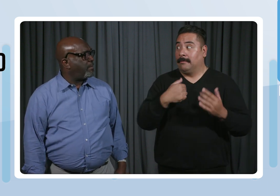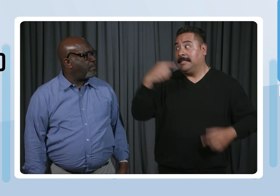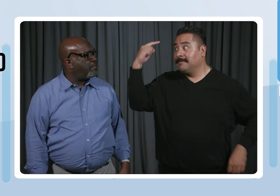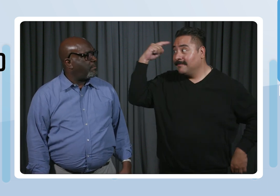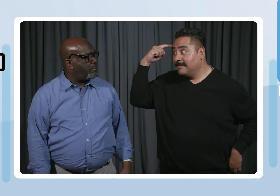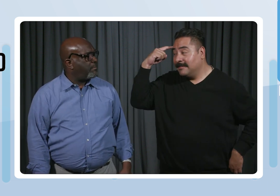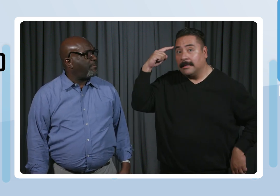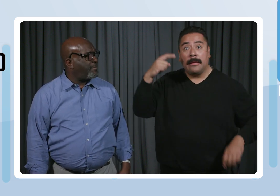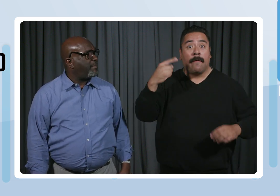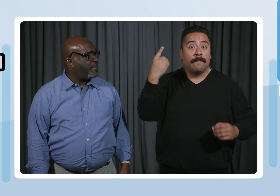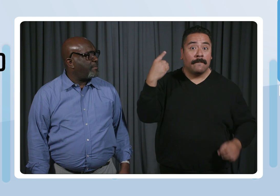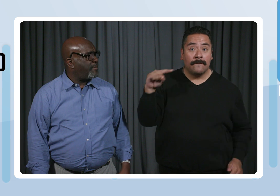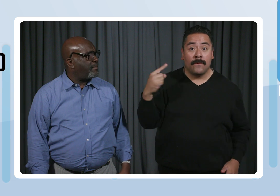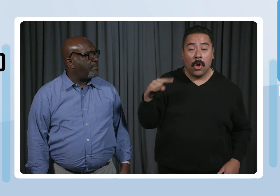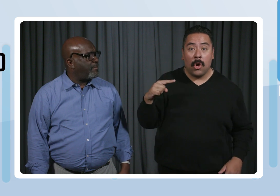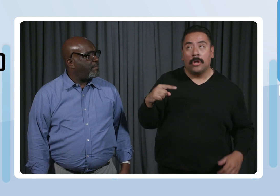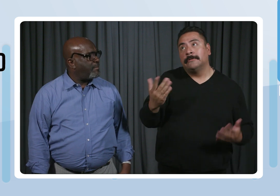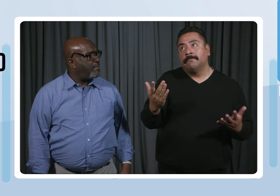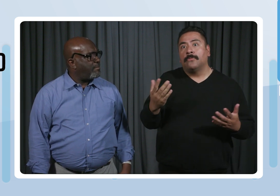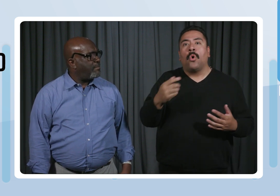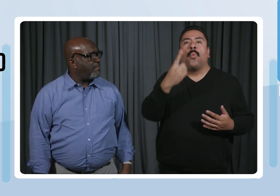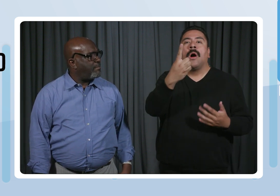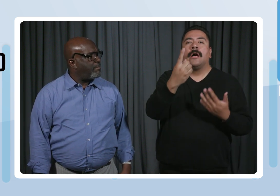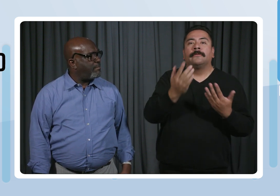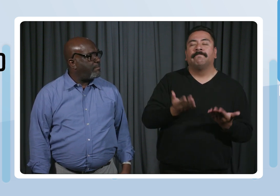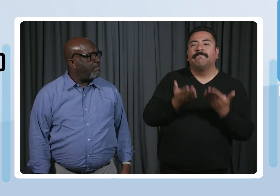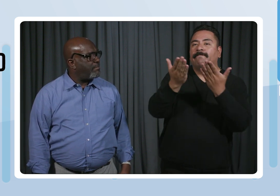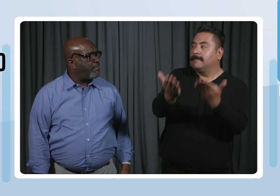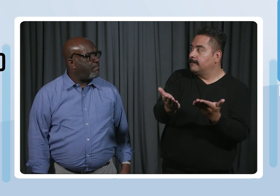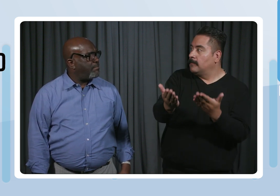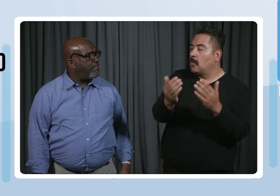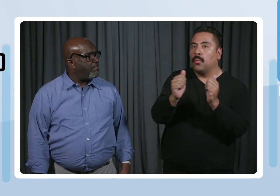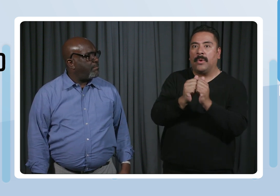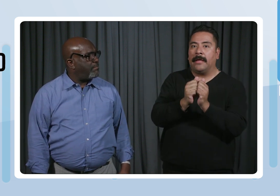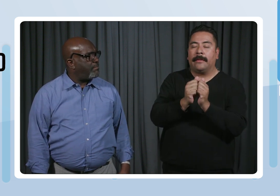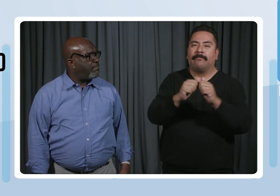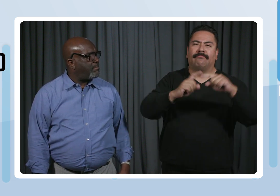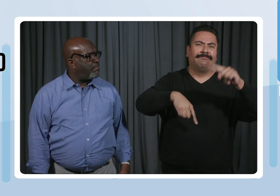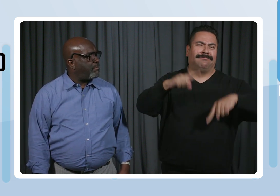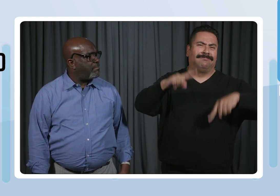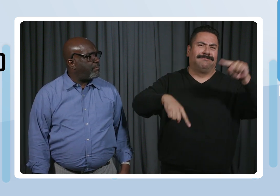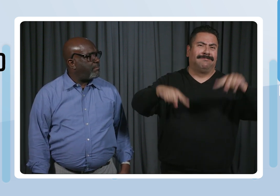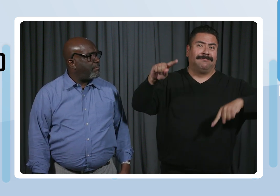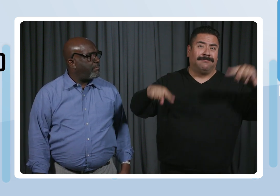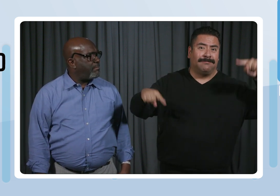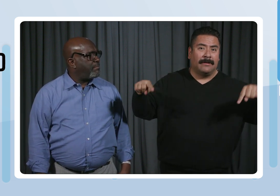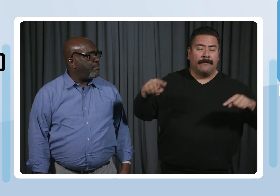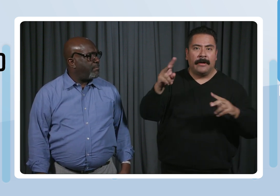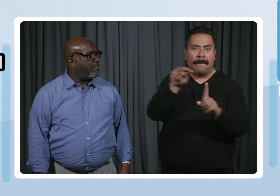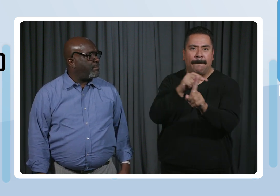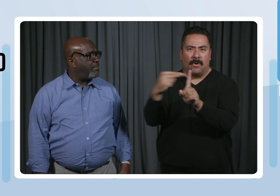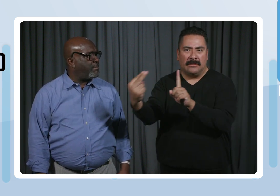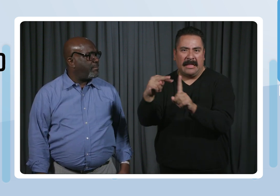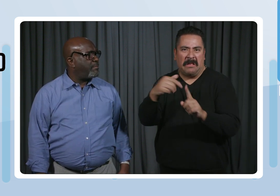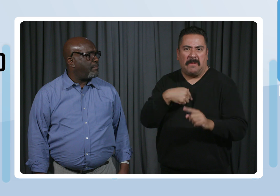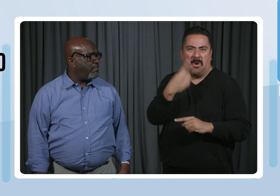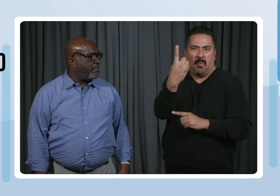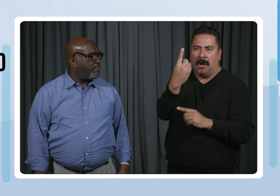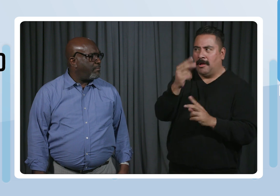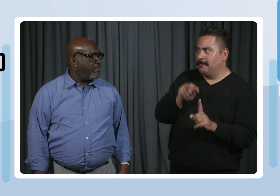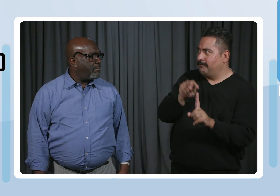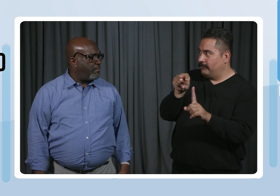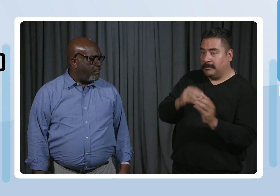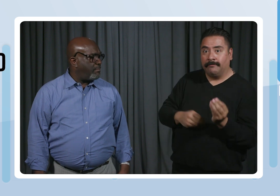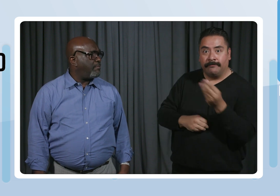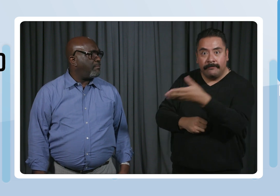meant to be one offering in a sea of so many perspectives about